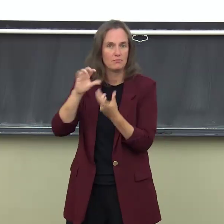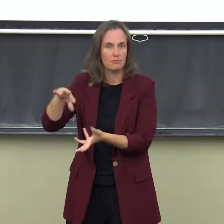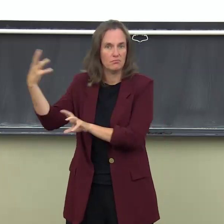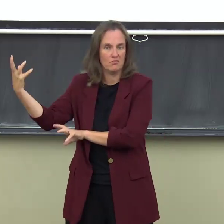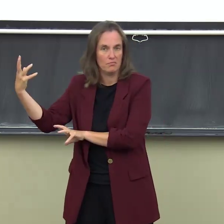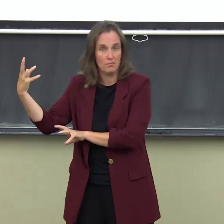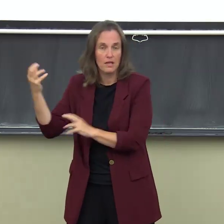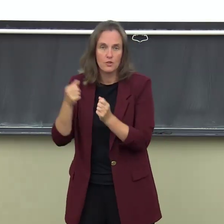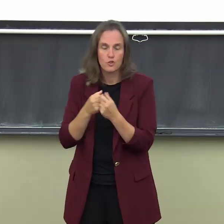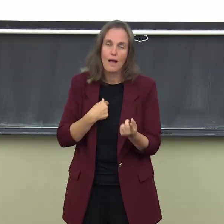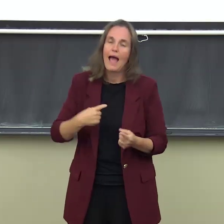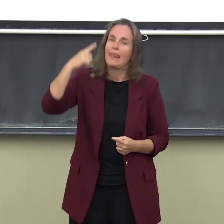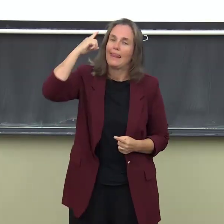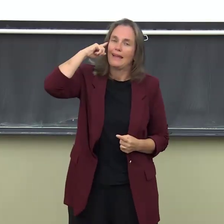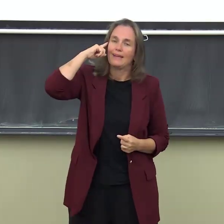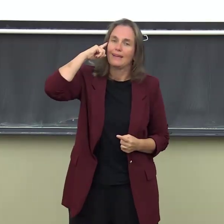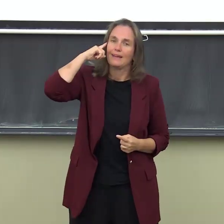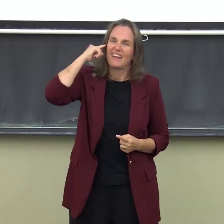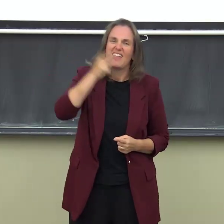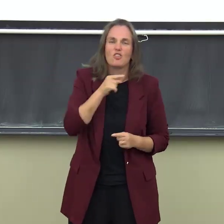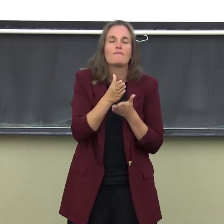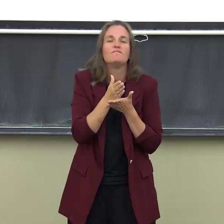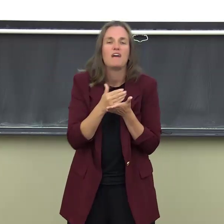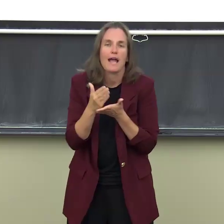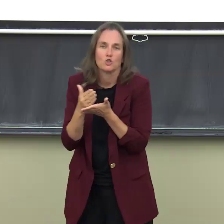I think these are just factors,